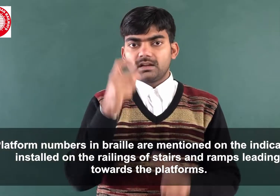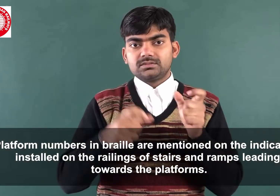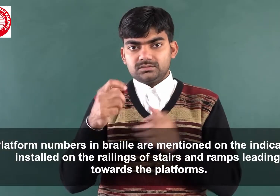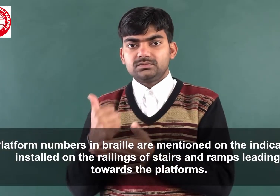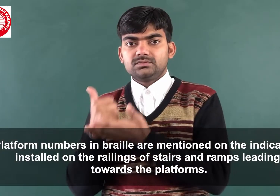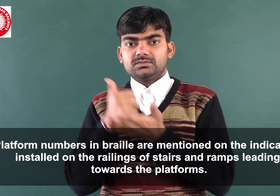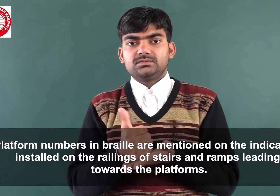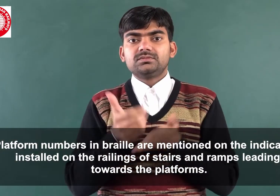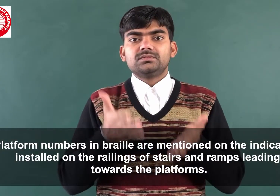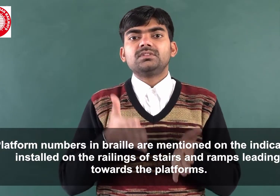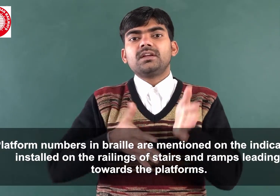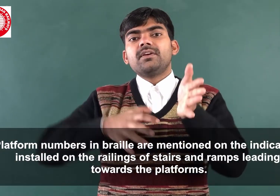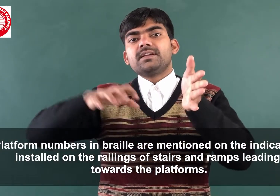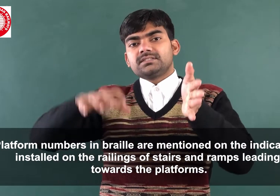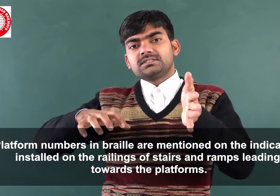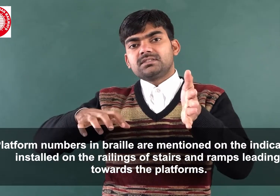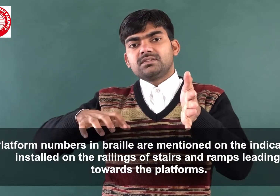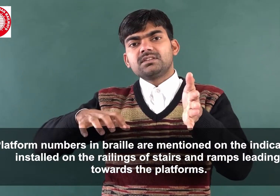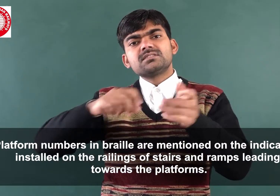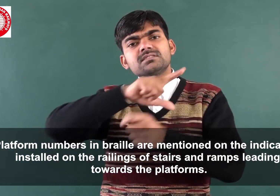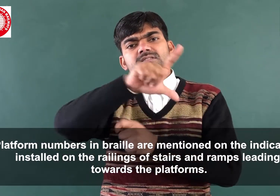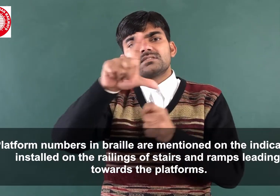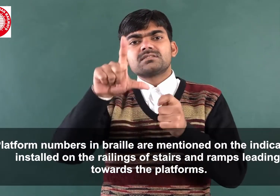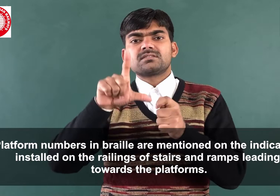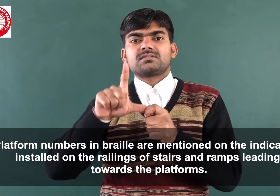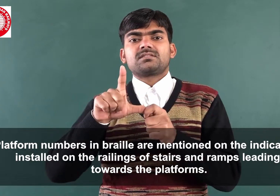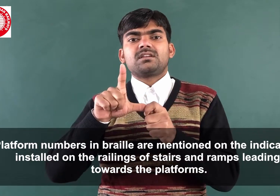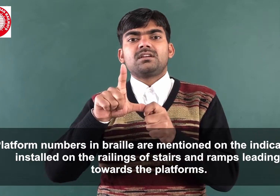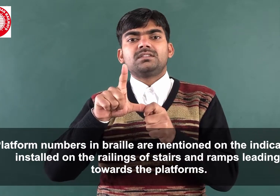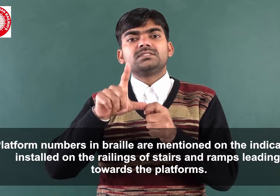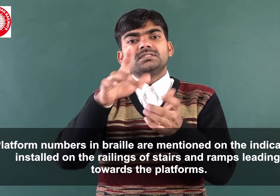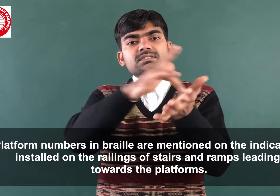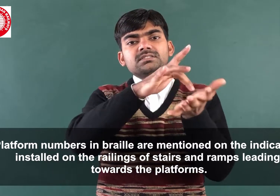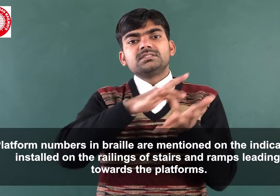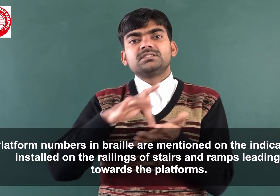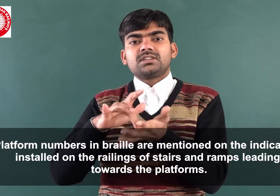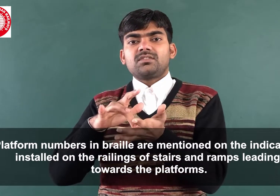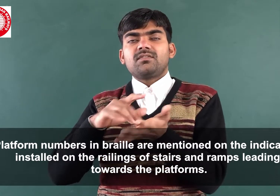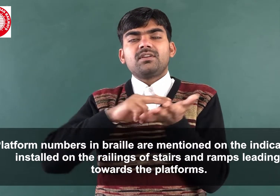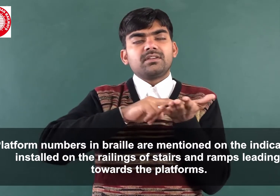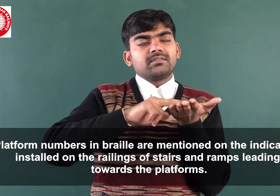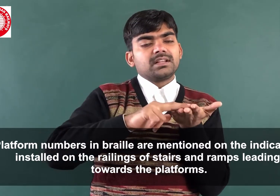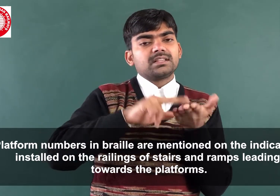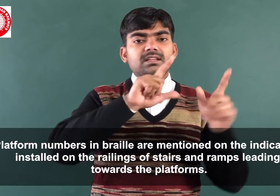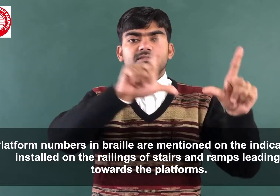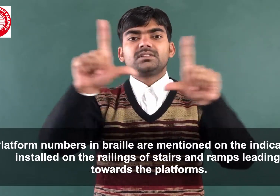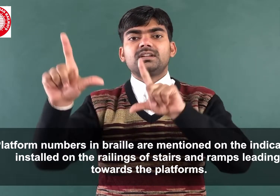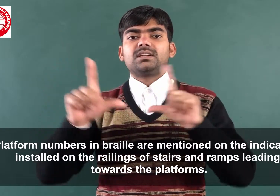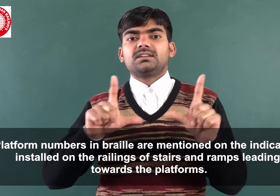Platform numbers in braille are mentioned on the indicators installed on the railings of stairs and